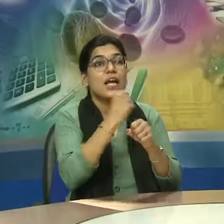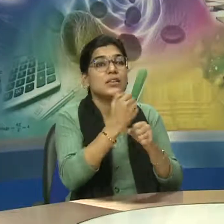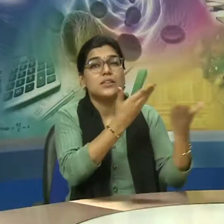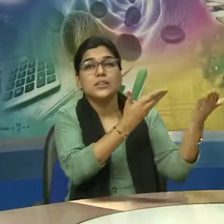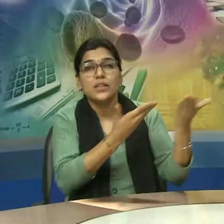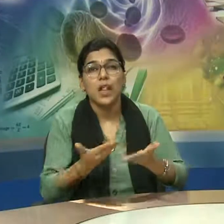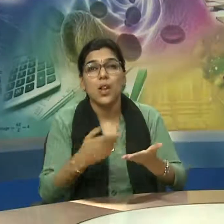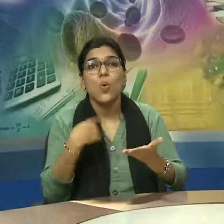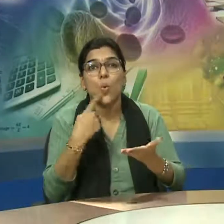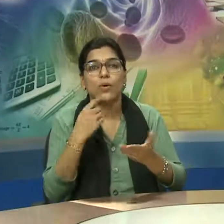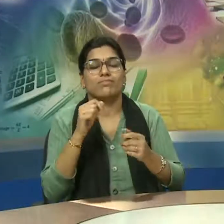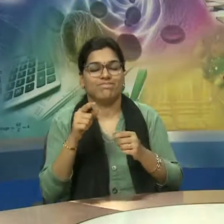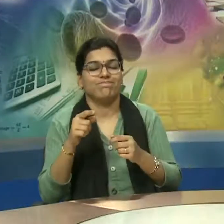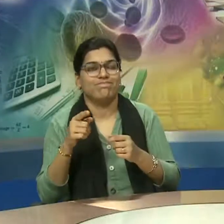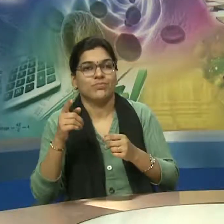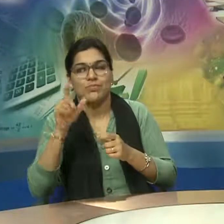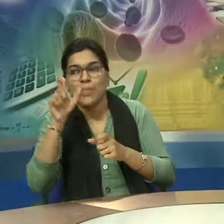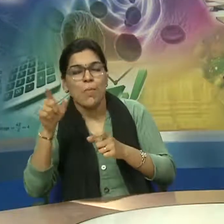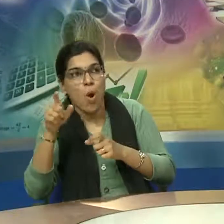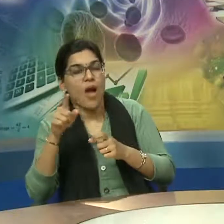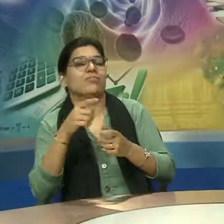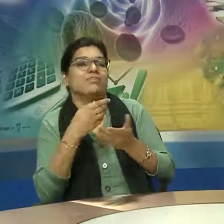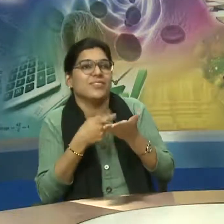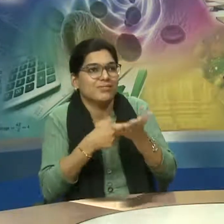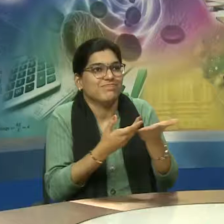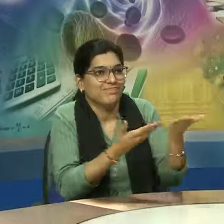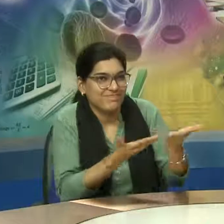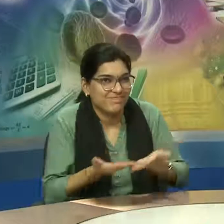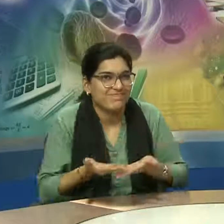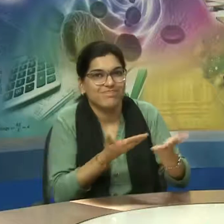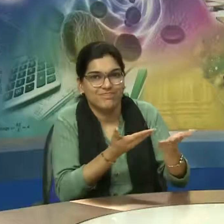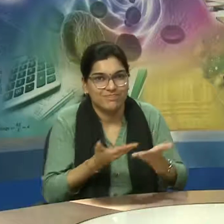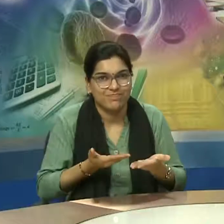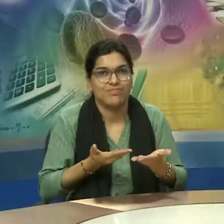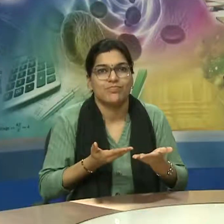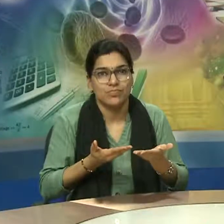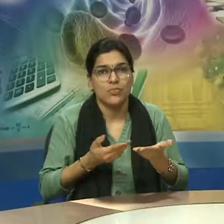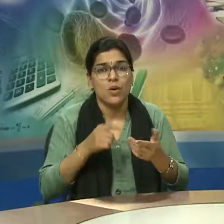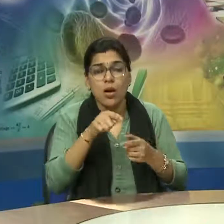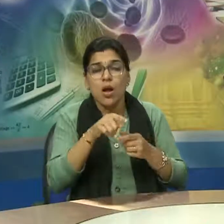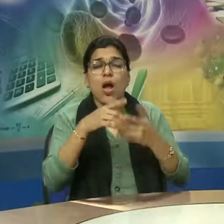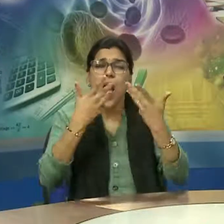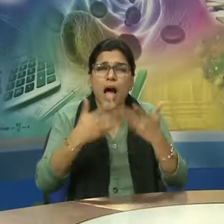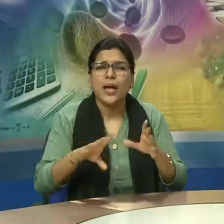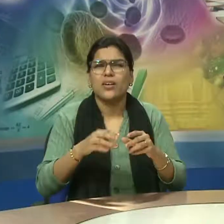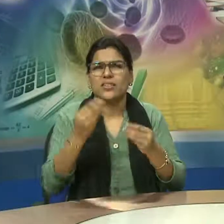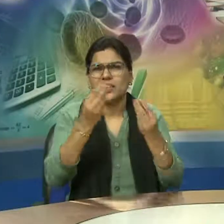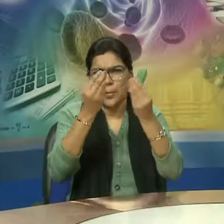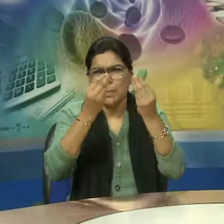since the times, immoral Indians have been well